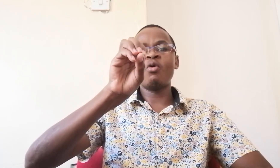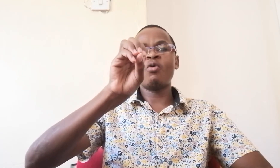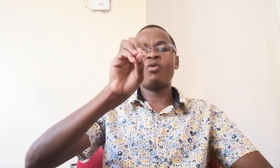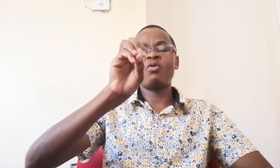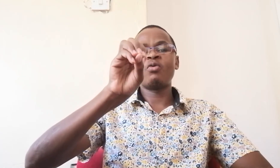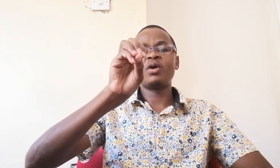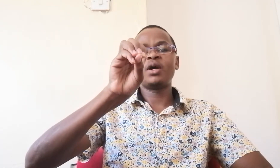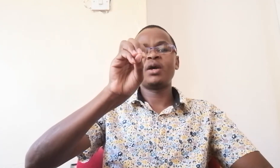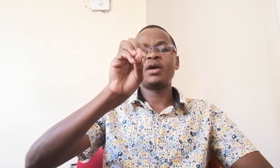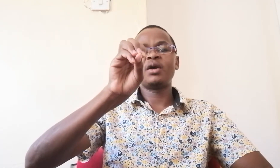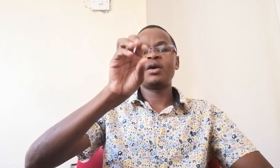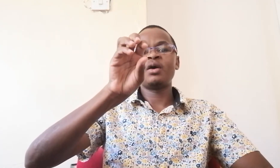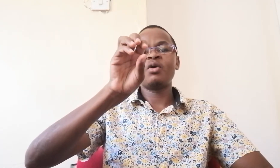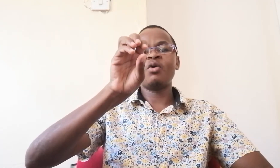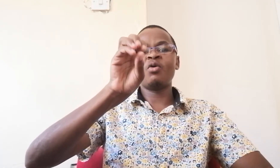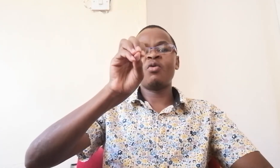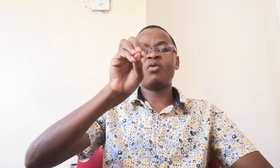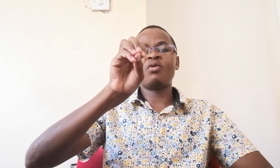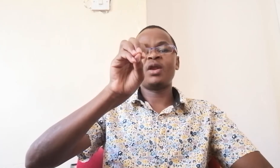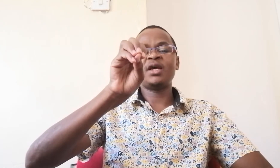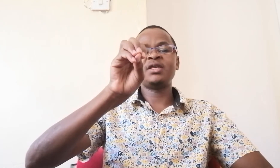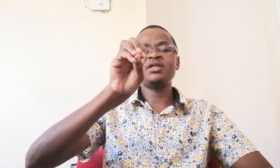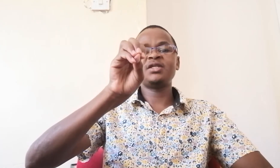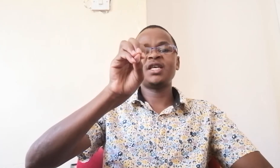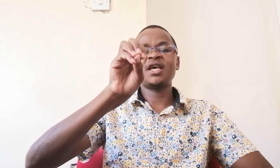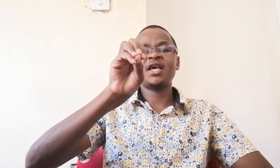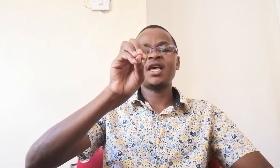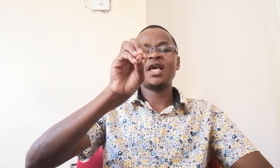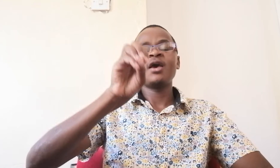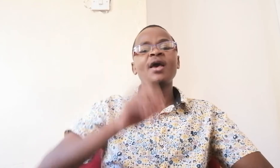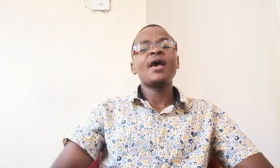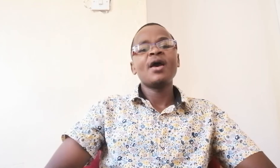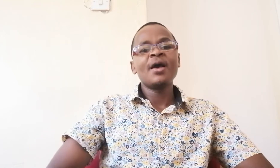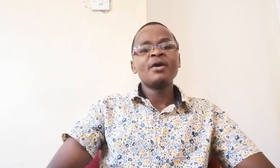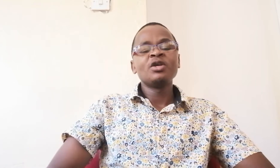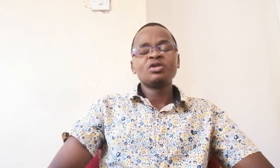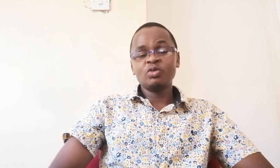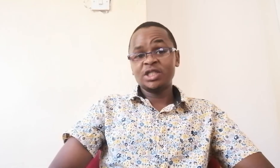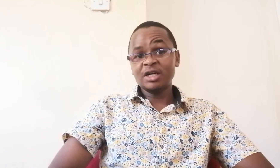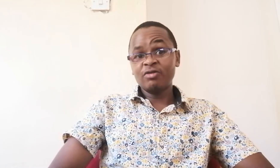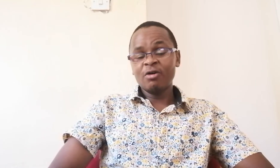O, O, like this. So we start from